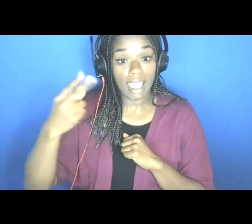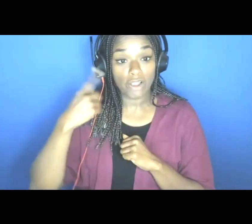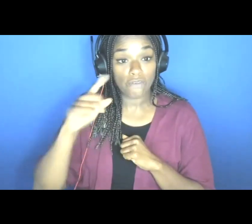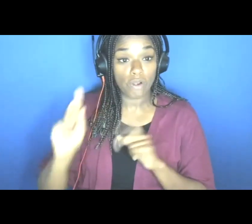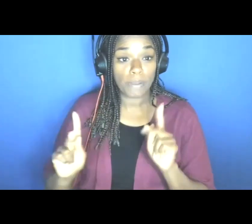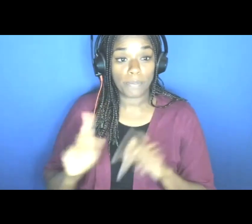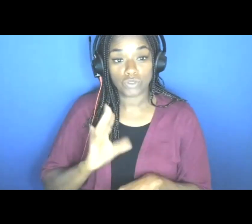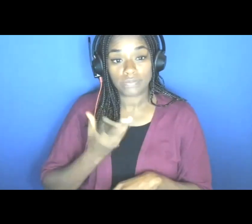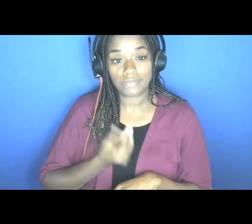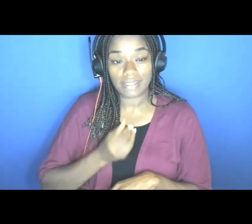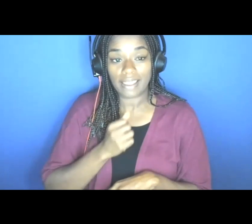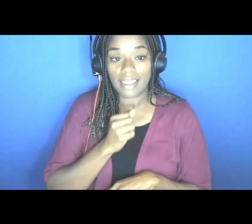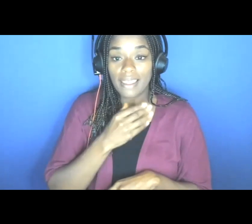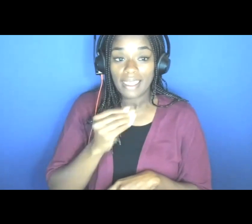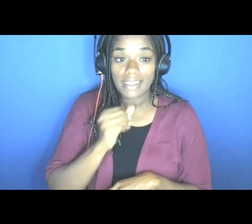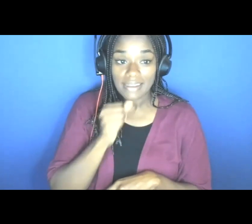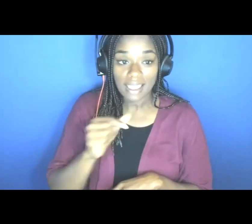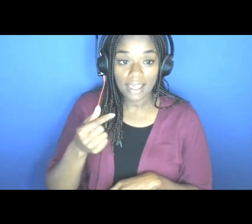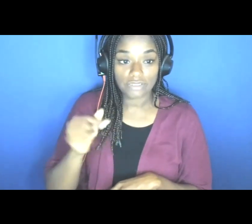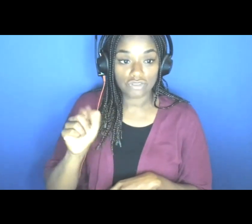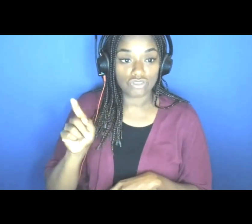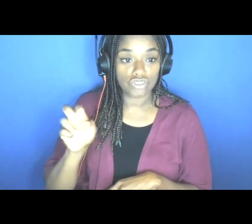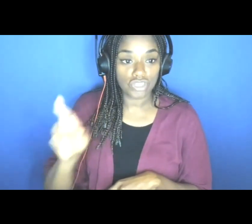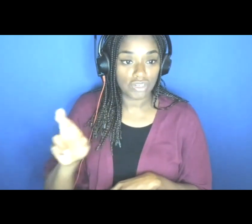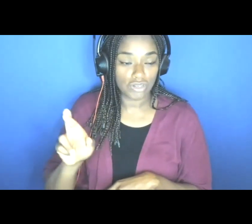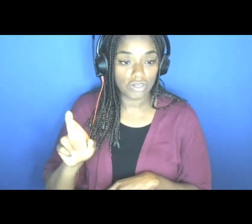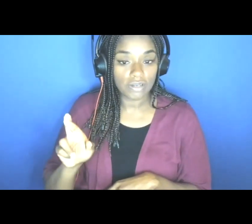transgender and non-gender conforming.